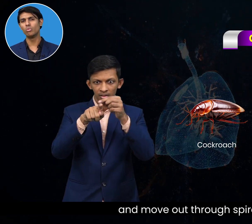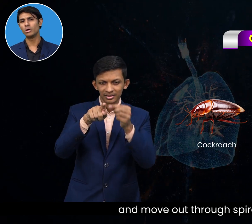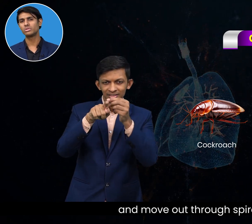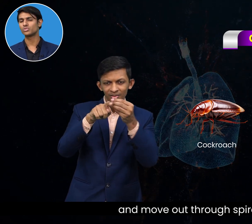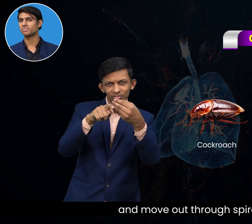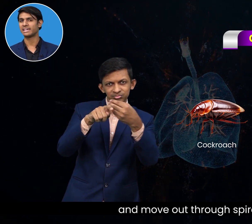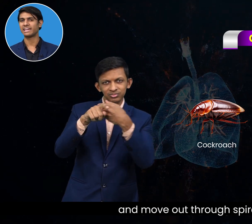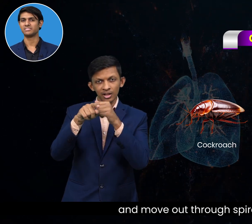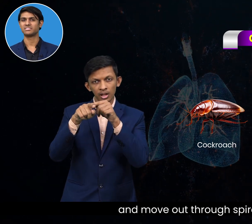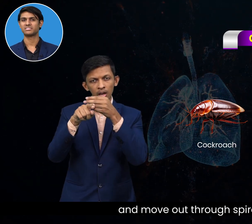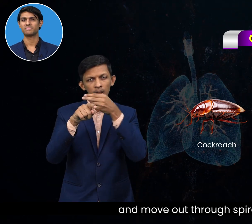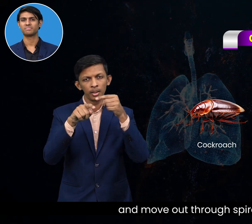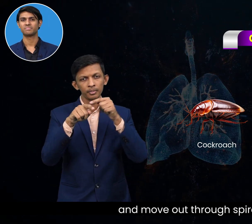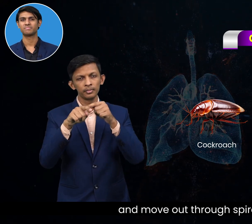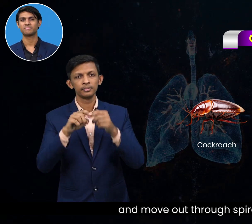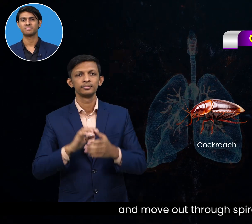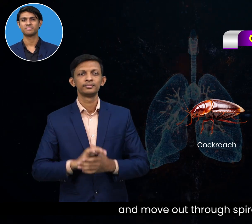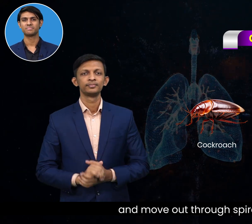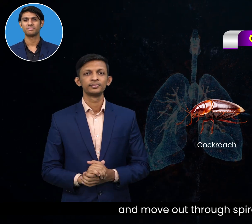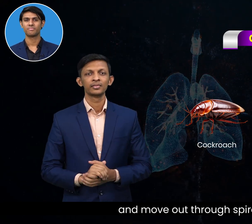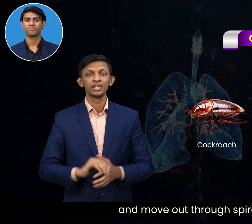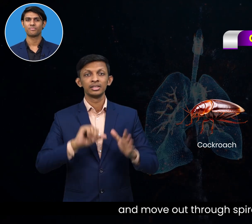and move out through spiracles.